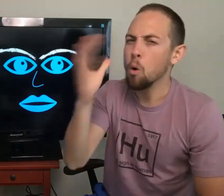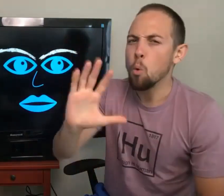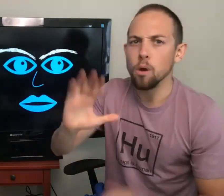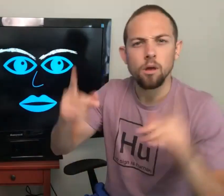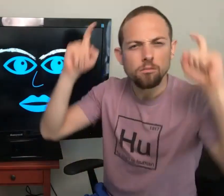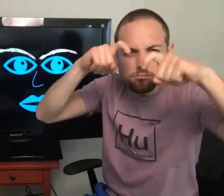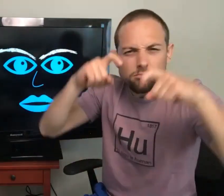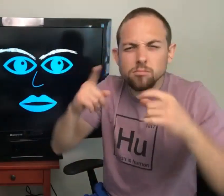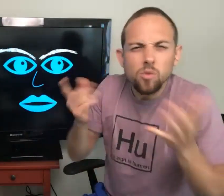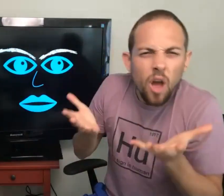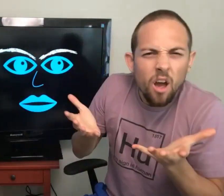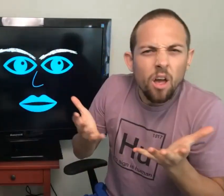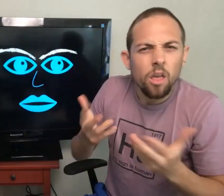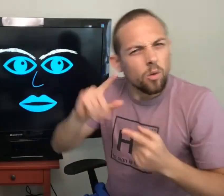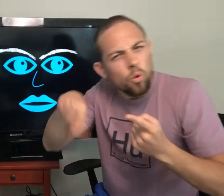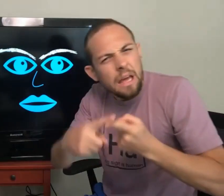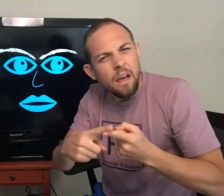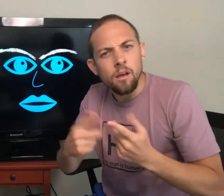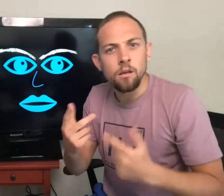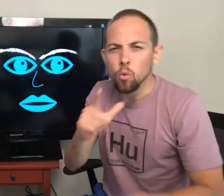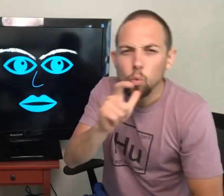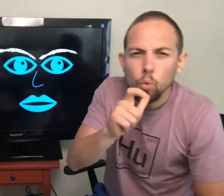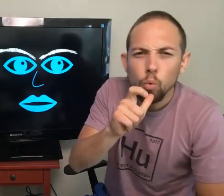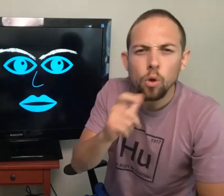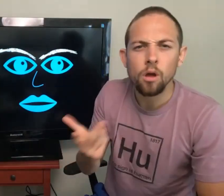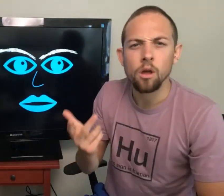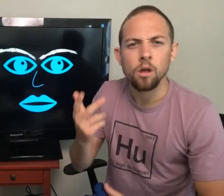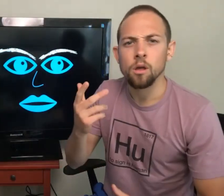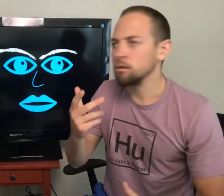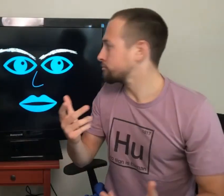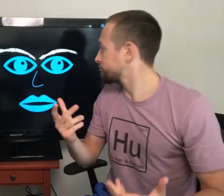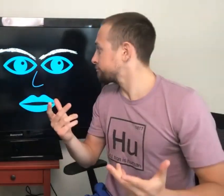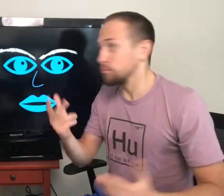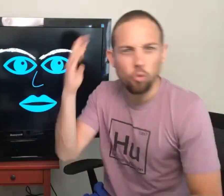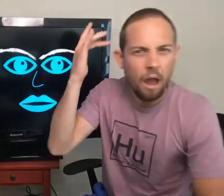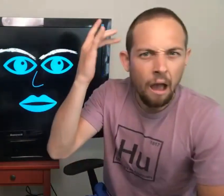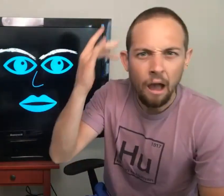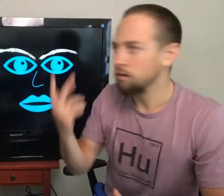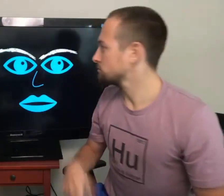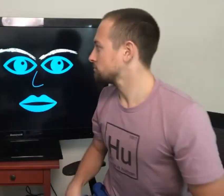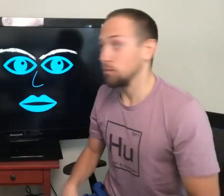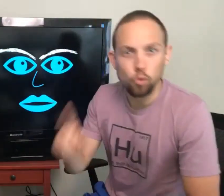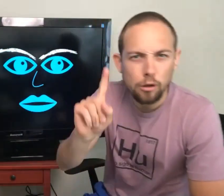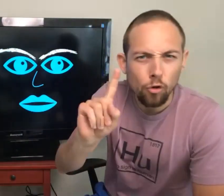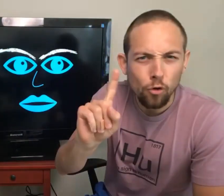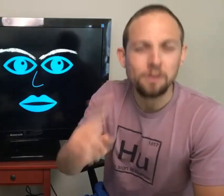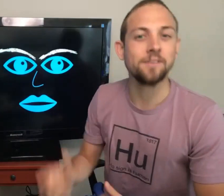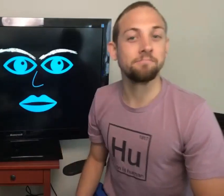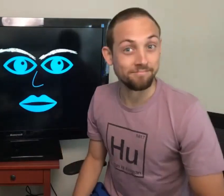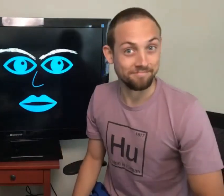And it doesn't mean you're mad, not at all. Just means that it shows that you're asking a question in ASL. You're asking what,